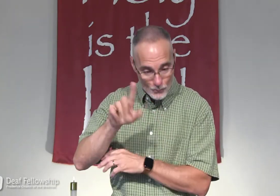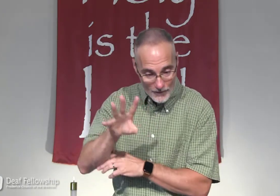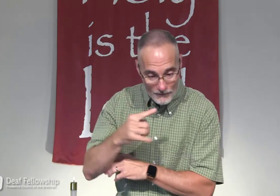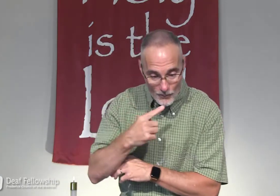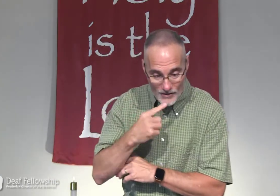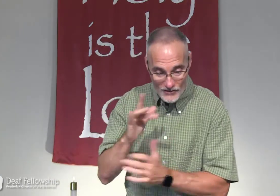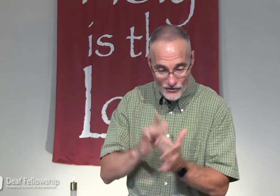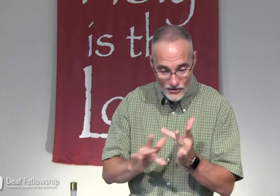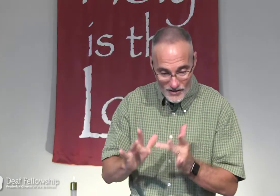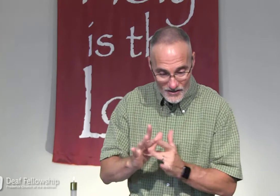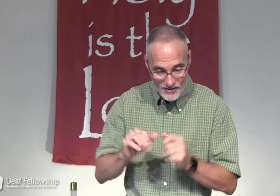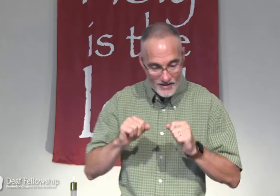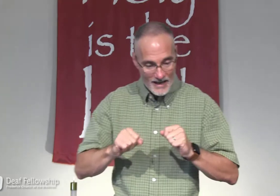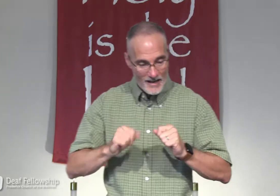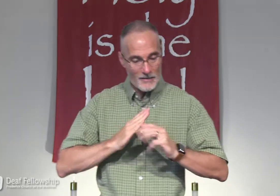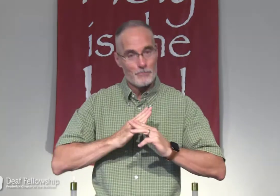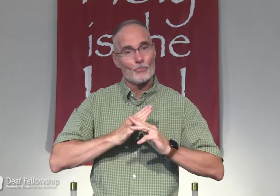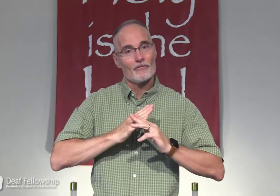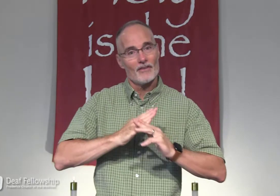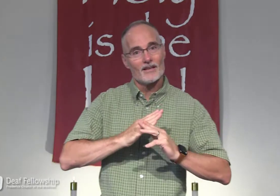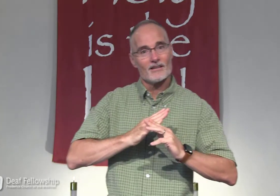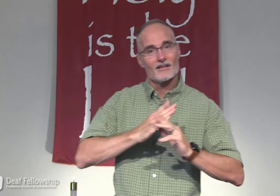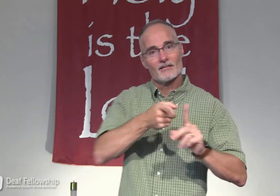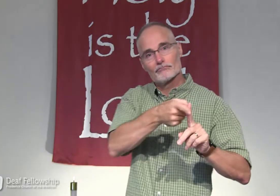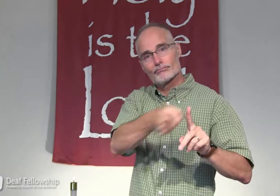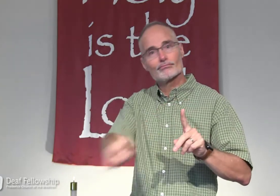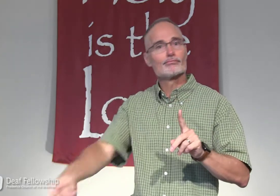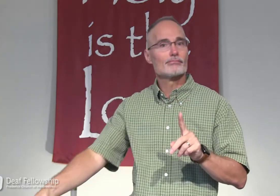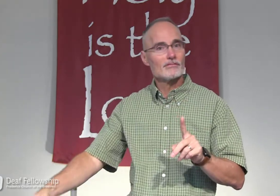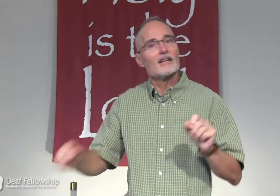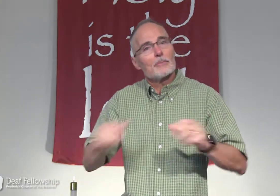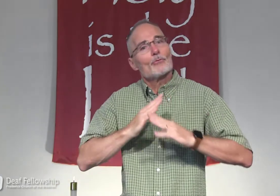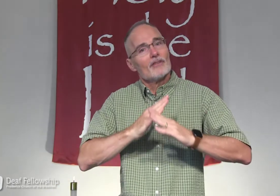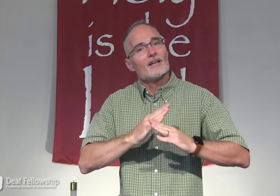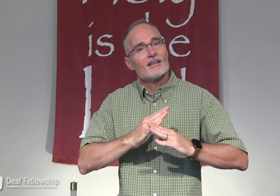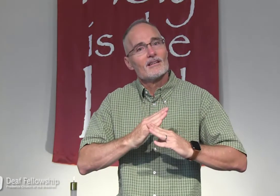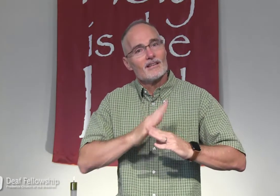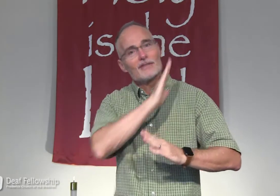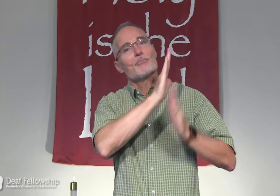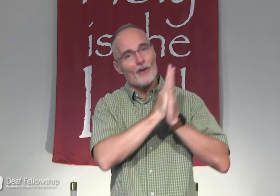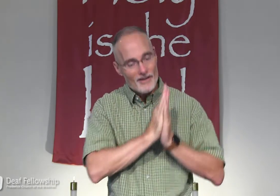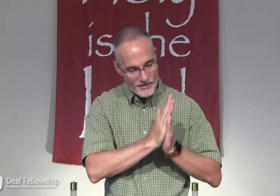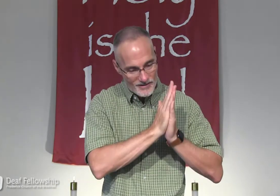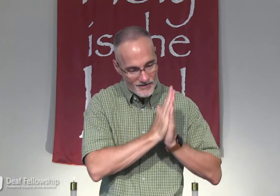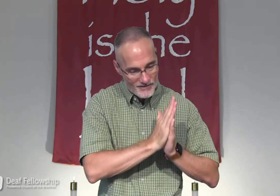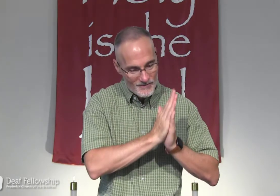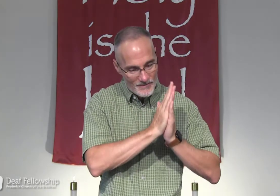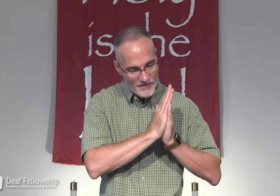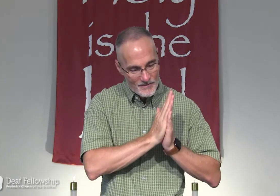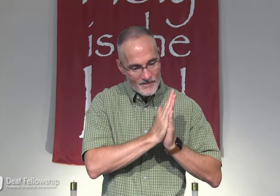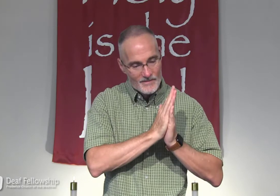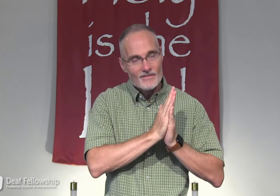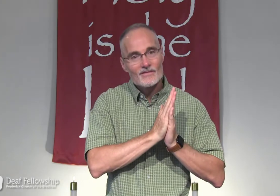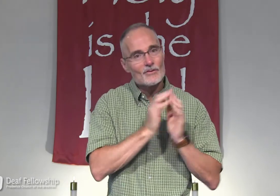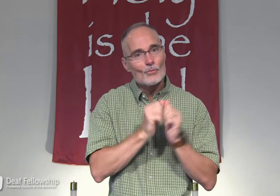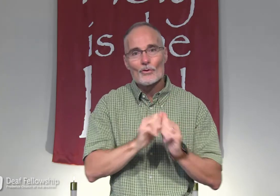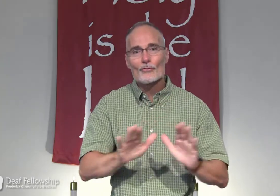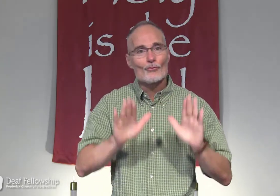He will defend you. Jude chapter 4 says that he can prevent you from straying.